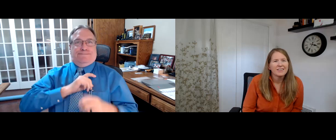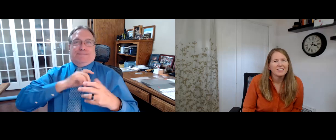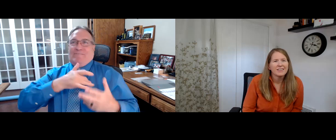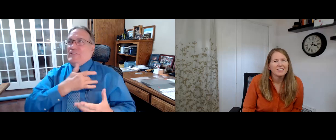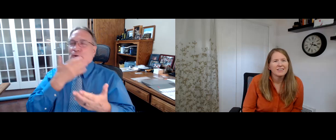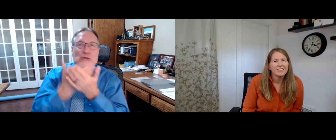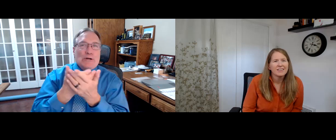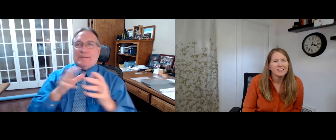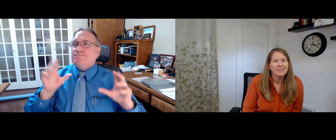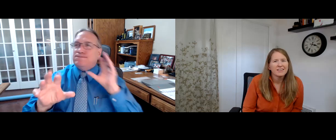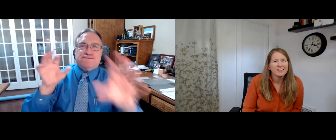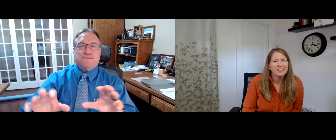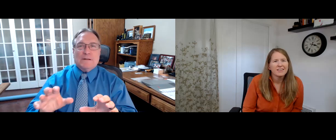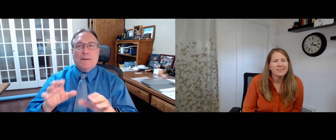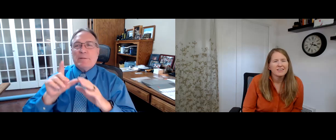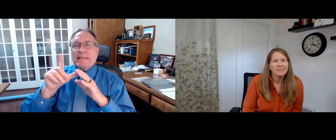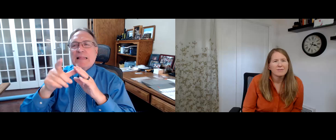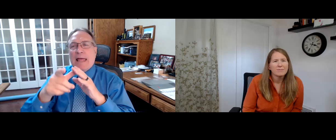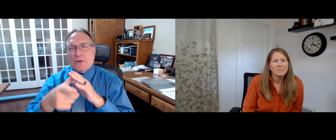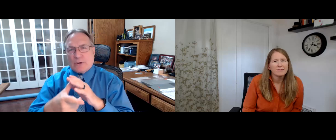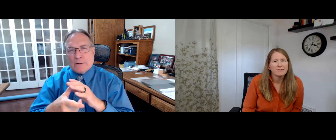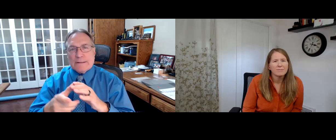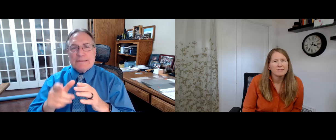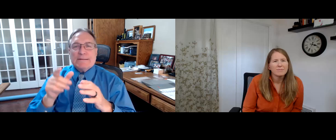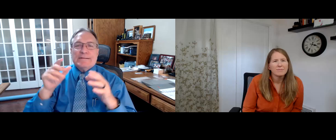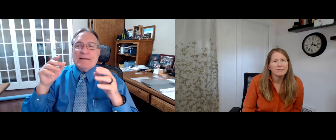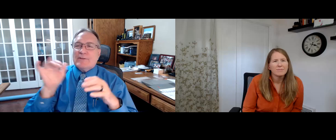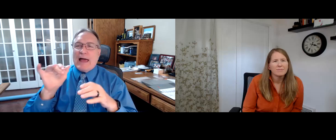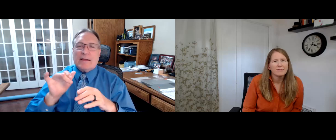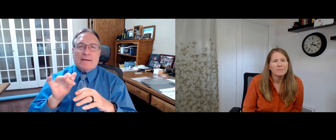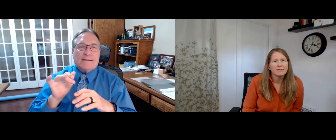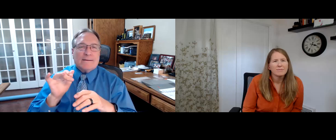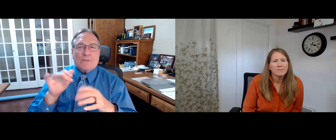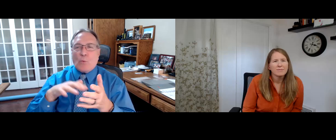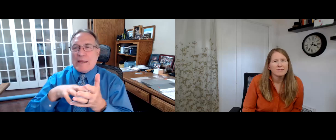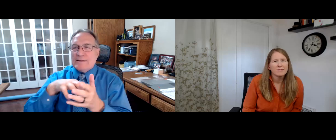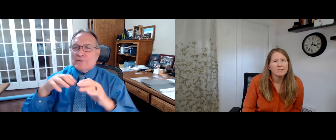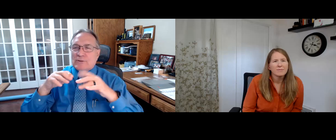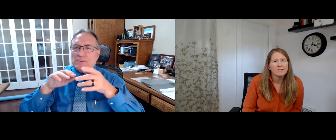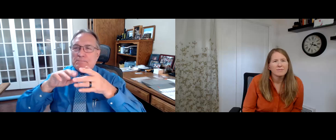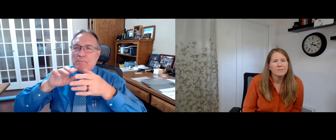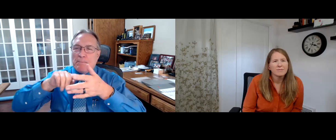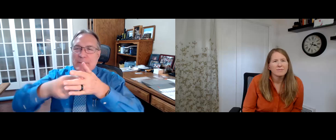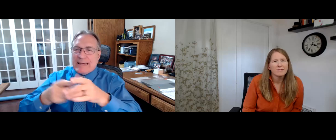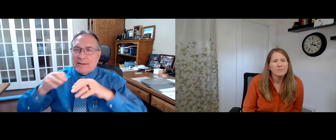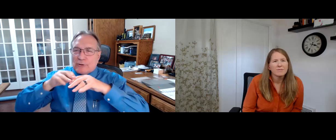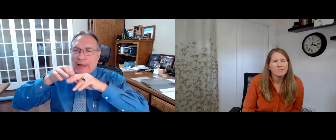I feel good. But later, it's like the weaknesses begin to